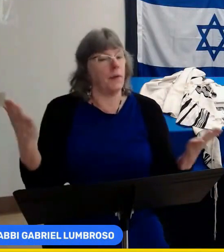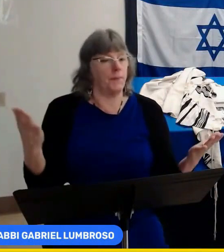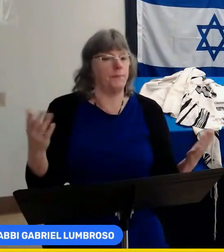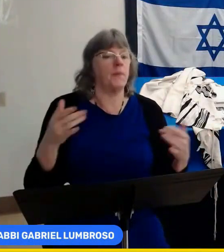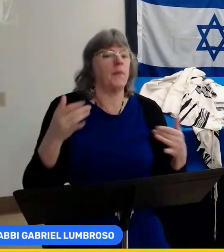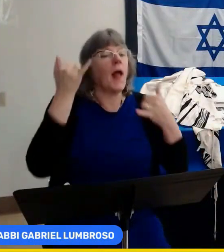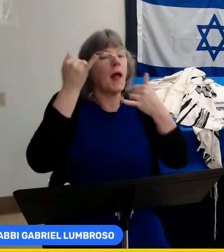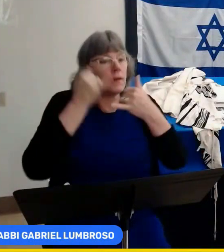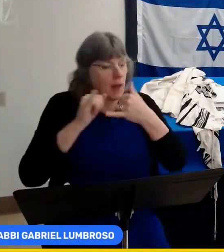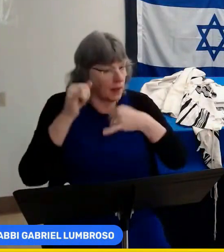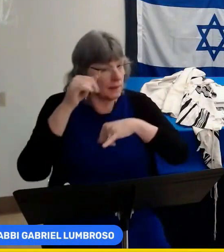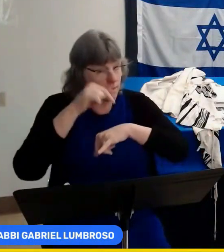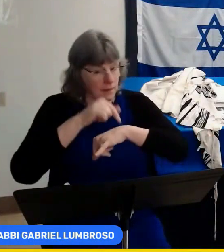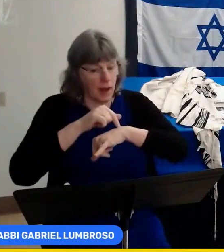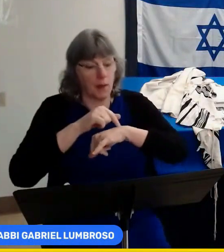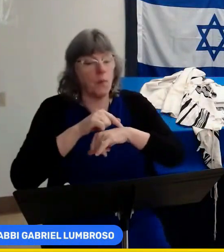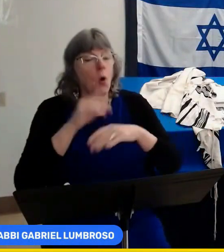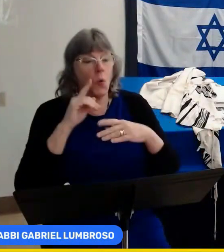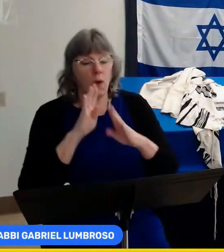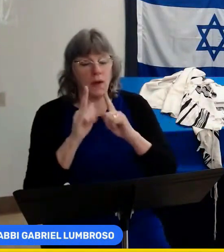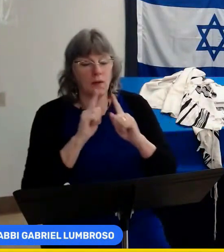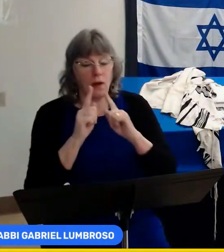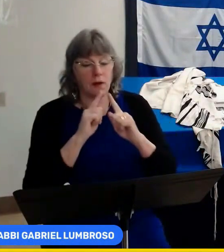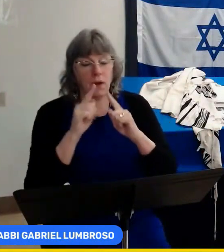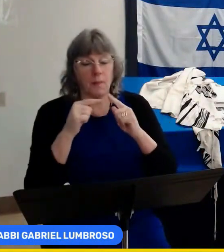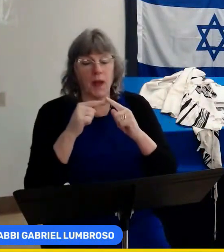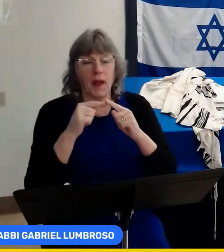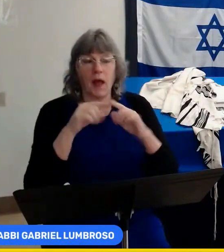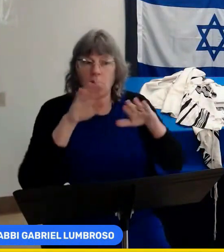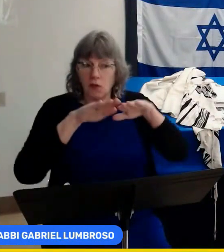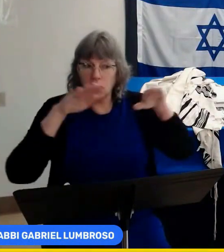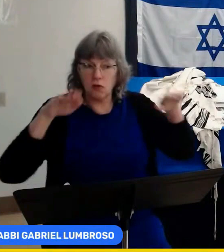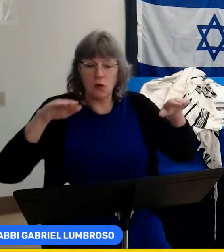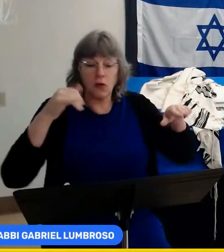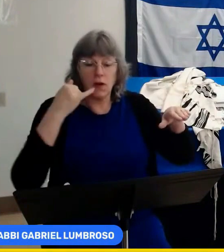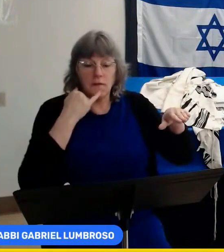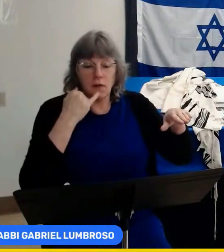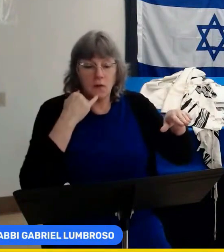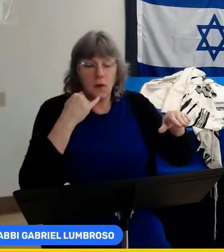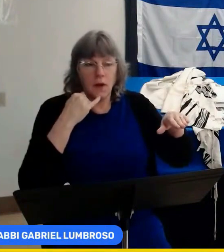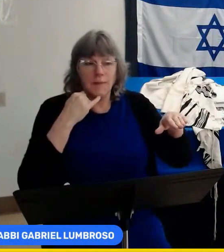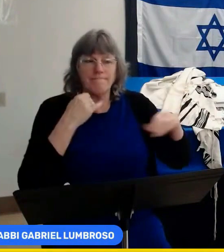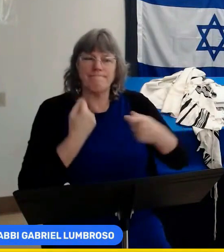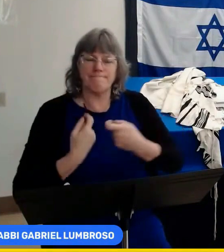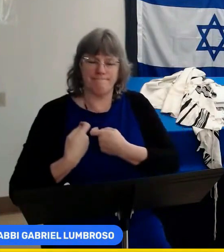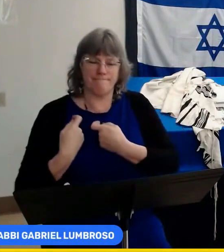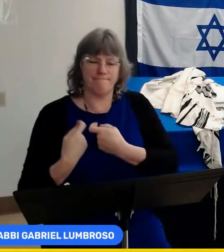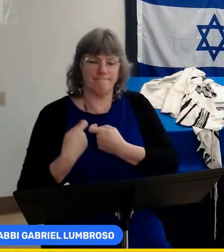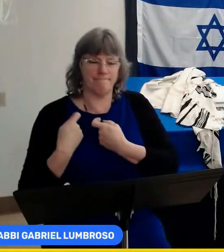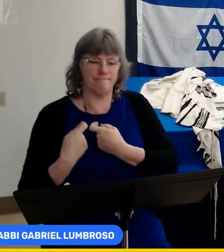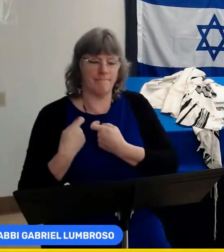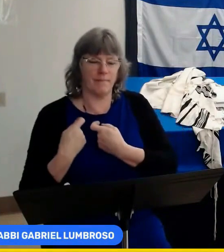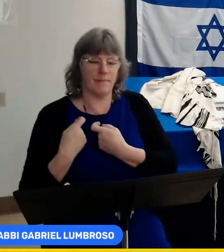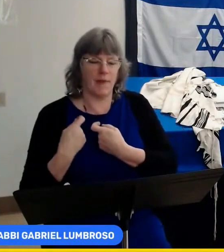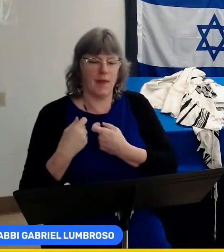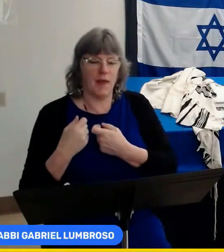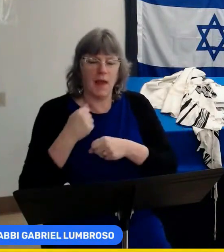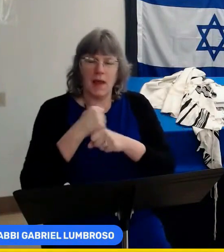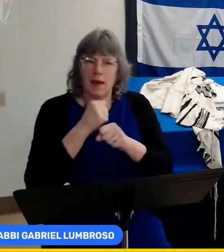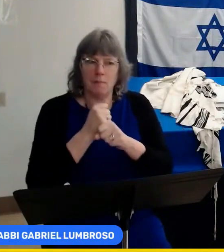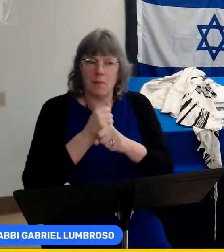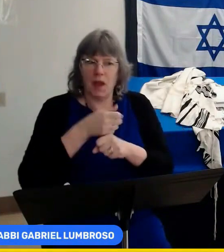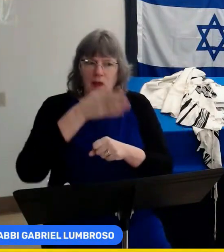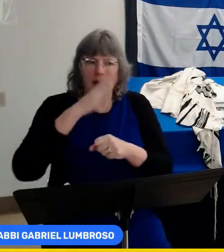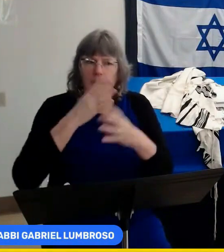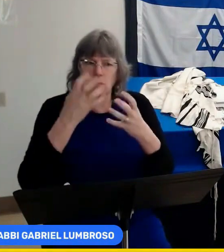Moshe broke the contract with Hashem. Contract broken,